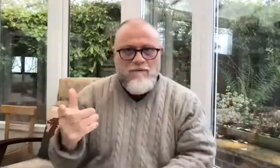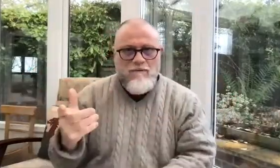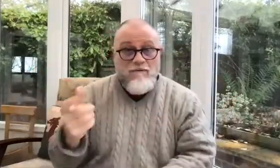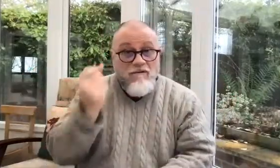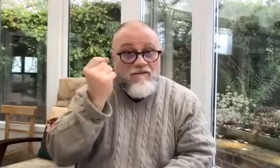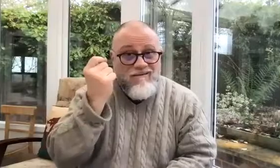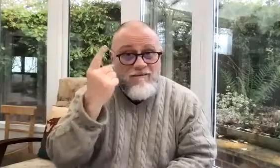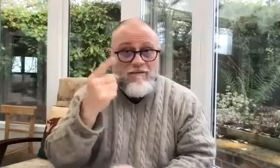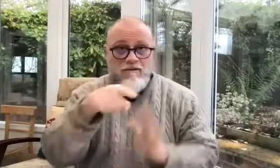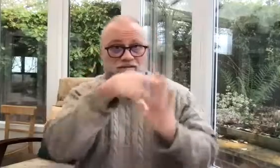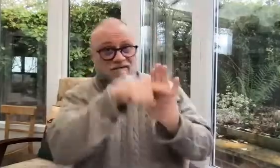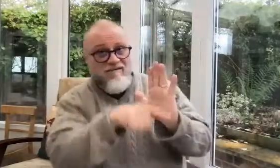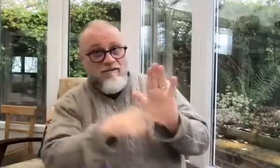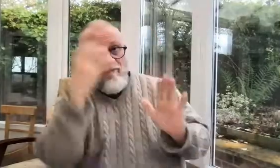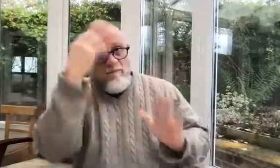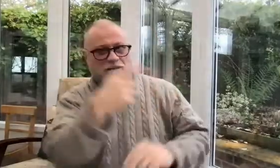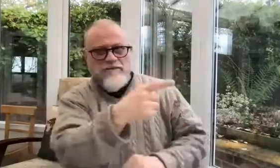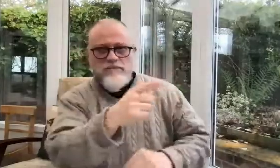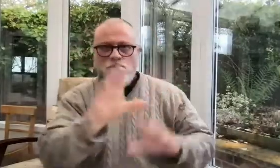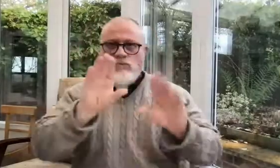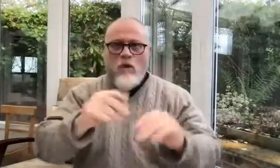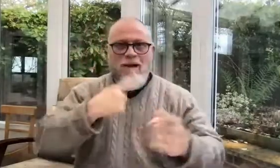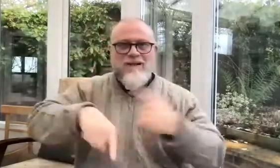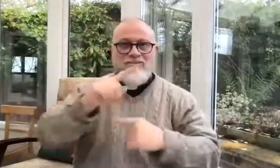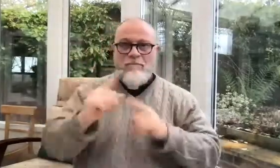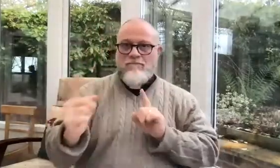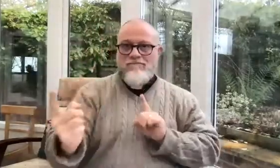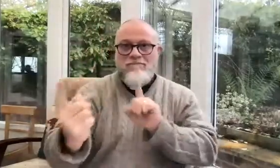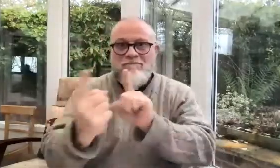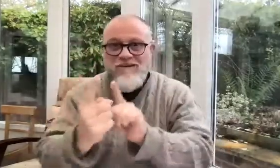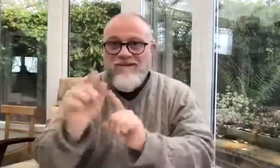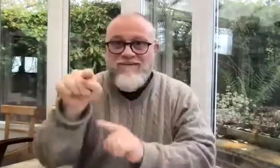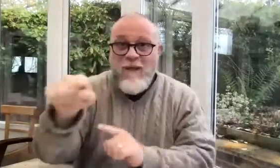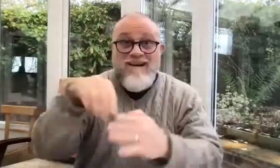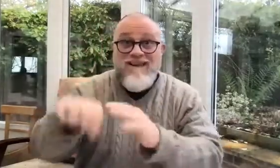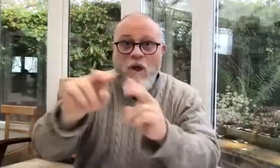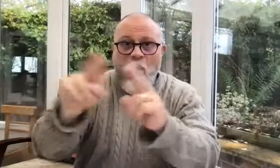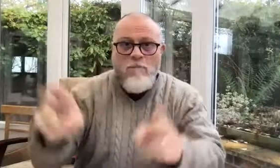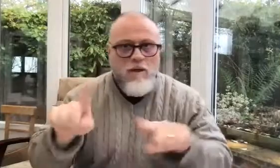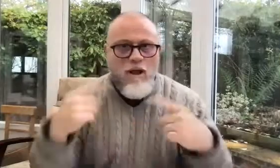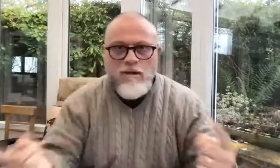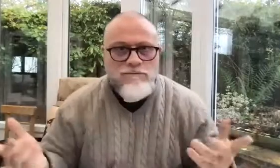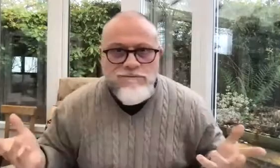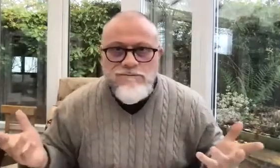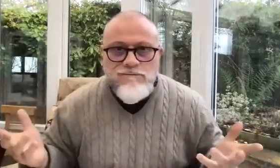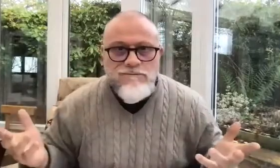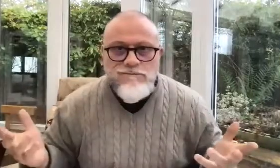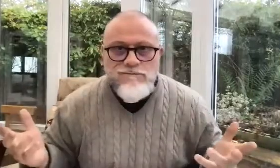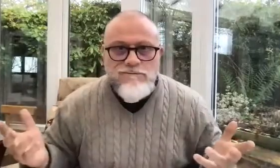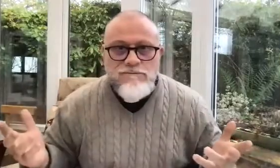do I communicate with them? So I was thinking about the government rules, because that stops us from meeting people in their homes and face to